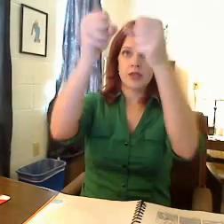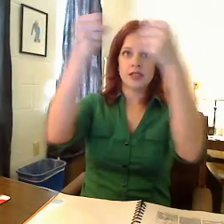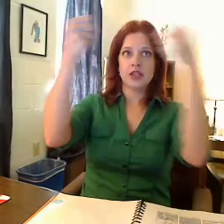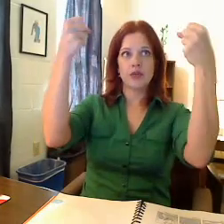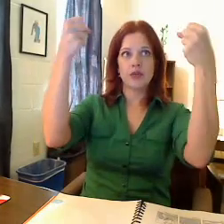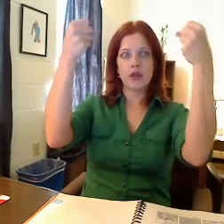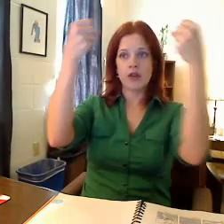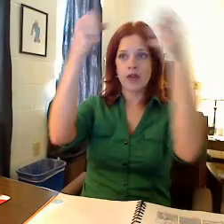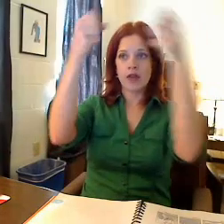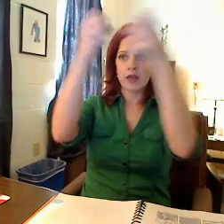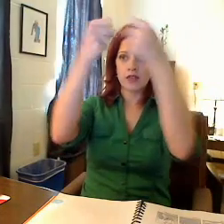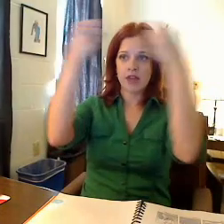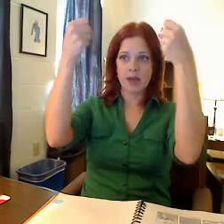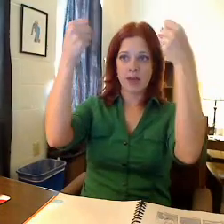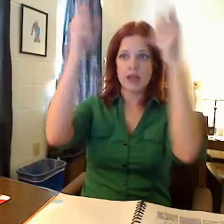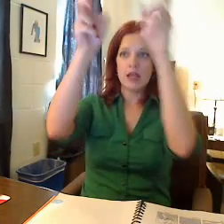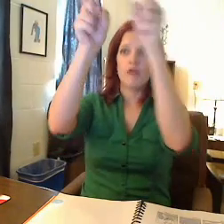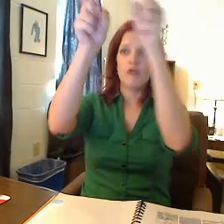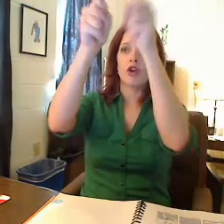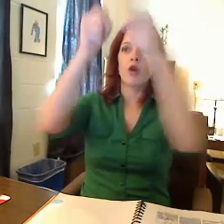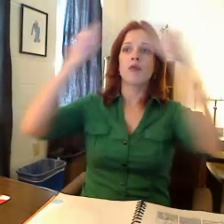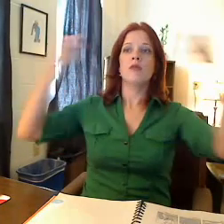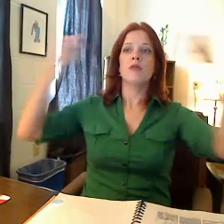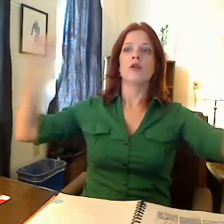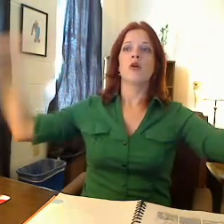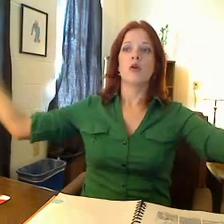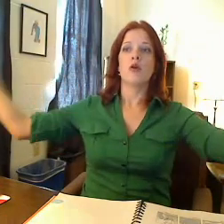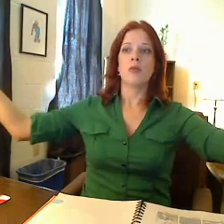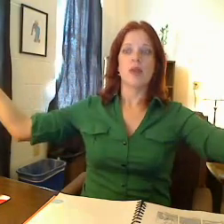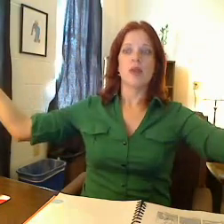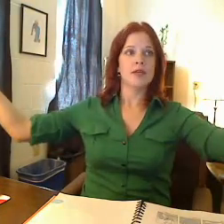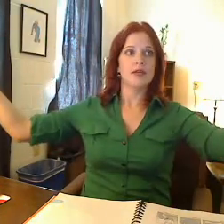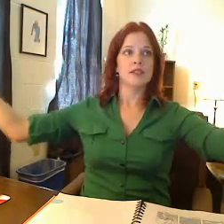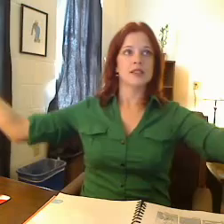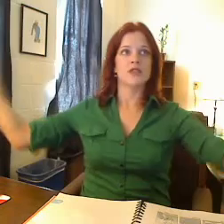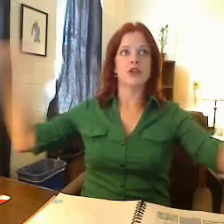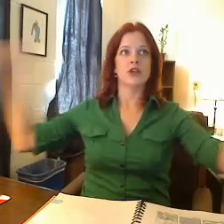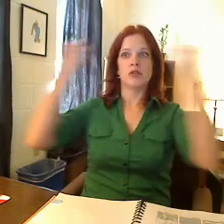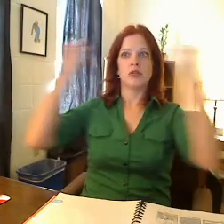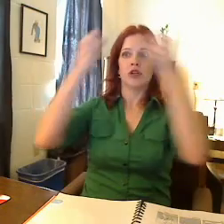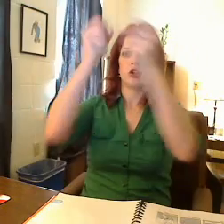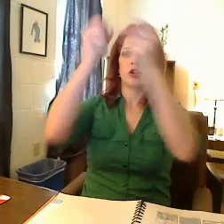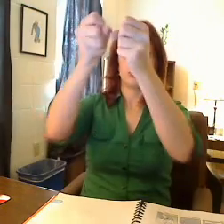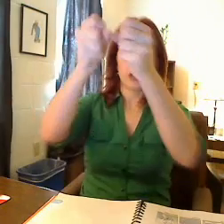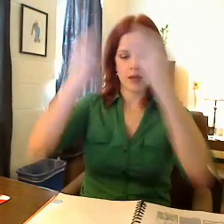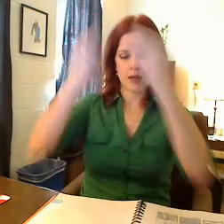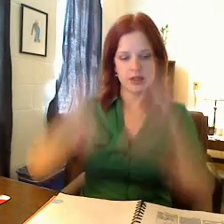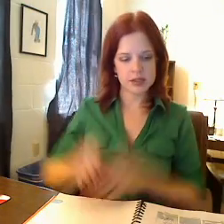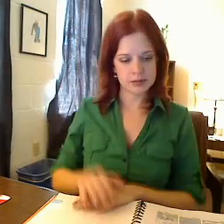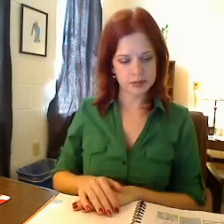S hands like you're pulling on the handles of a cabinet. If you're going to open them, you're going to open the cabinets, and if you're going to close them, you're going to close the cabinets.